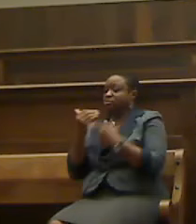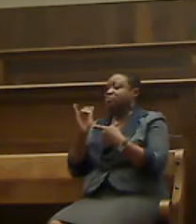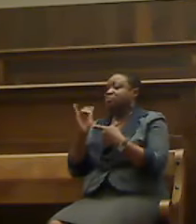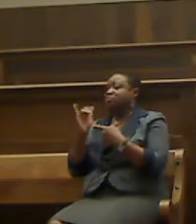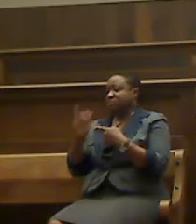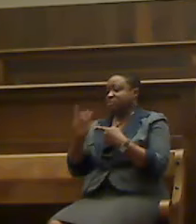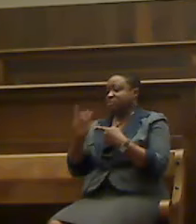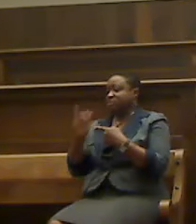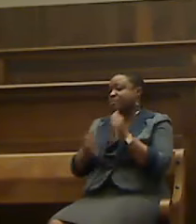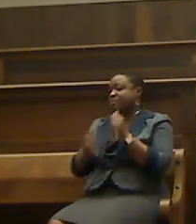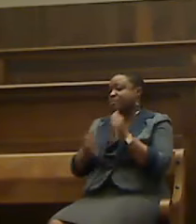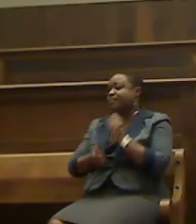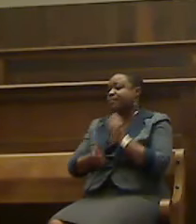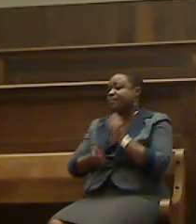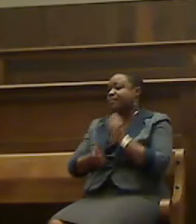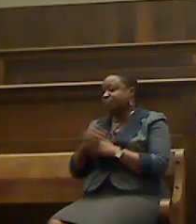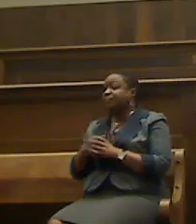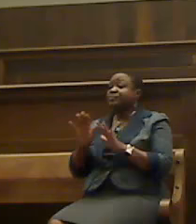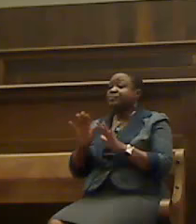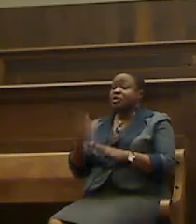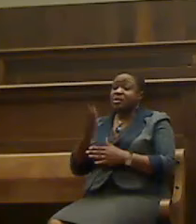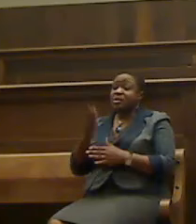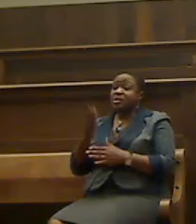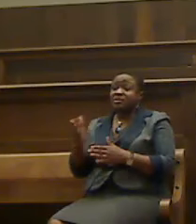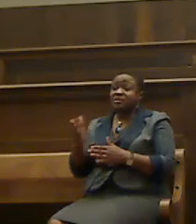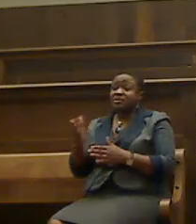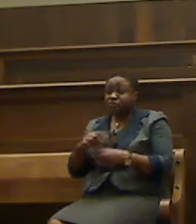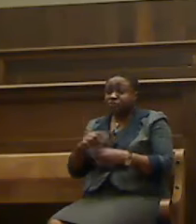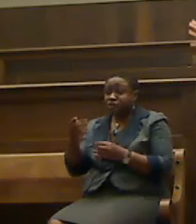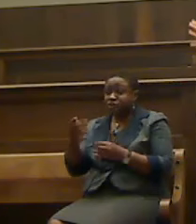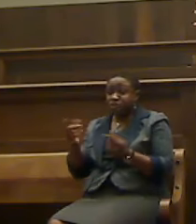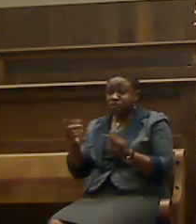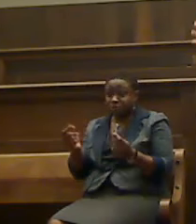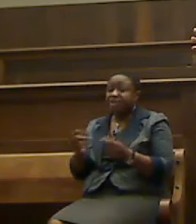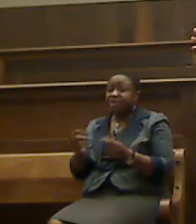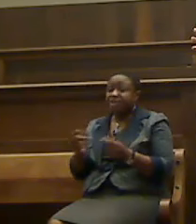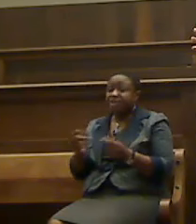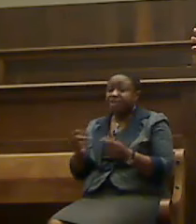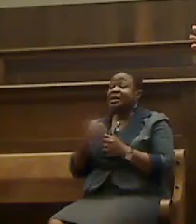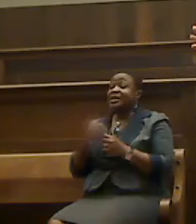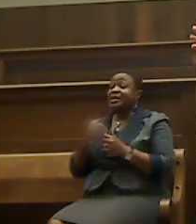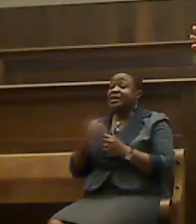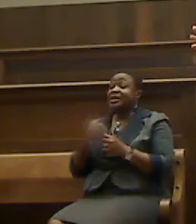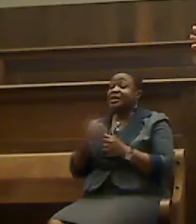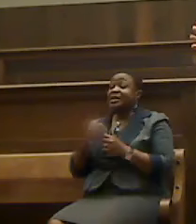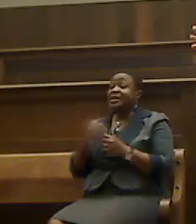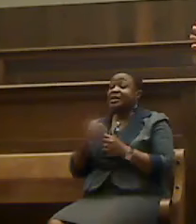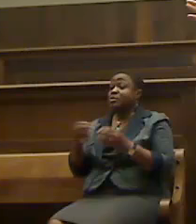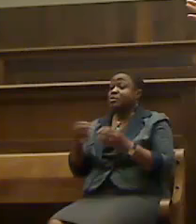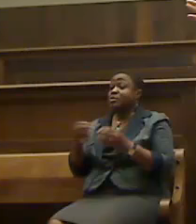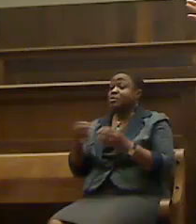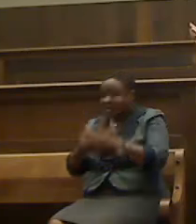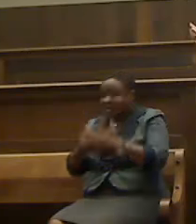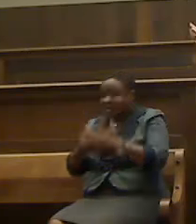GMO. And one thing that's interesting about GMOs is the more you process it, the lower the risk. You